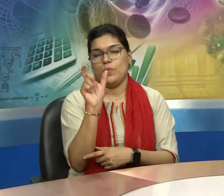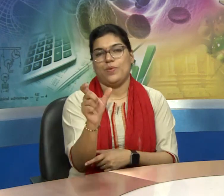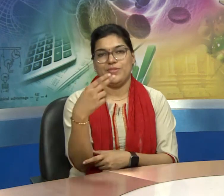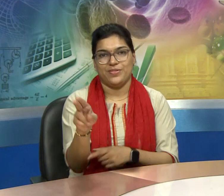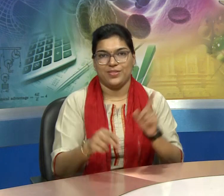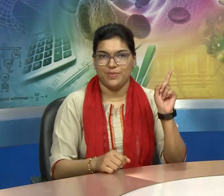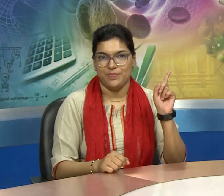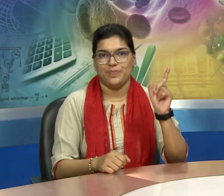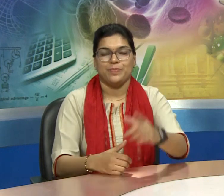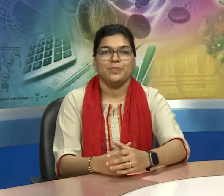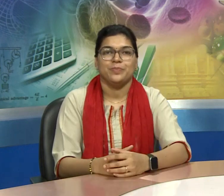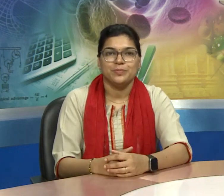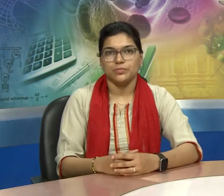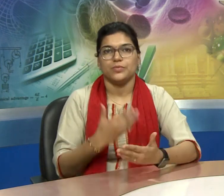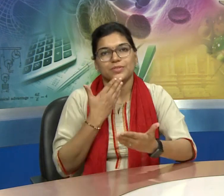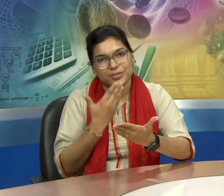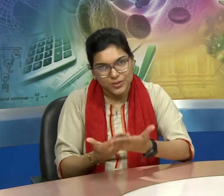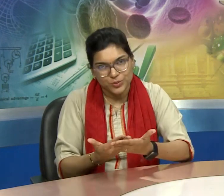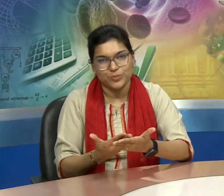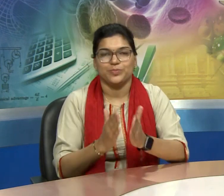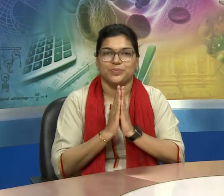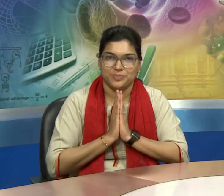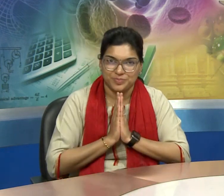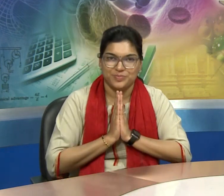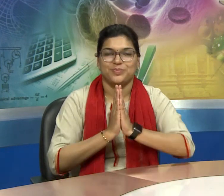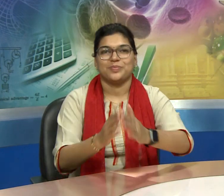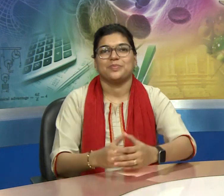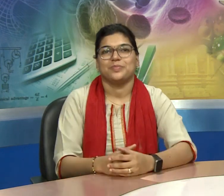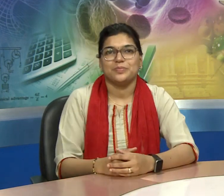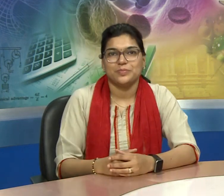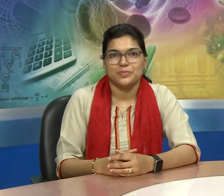Thank you. Namaskar.